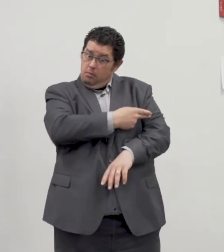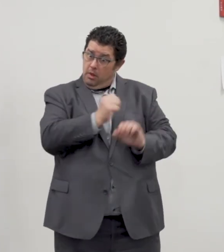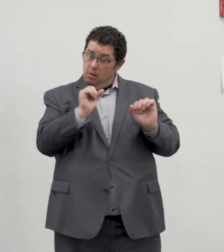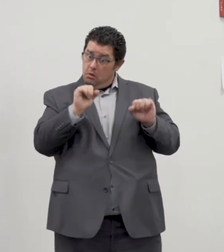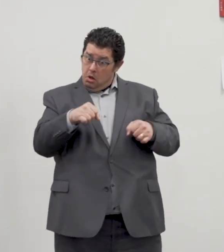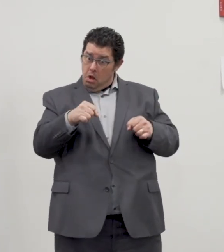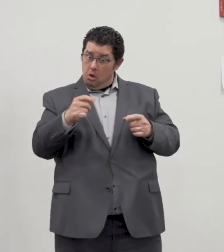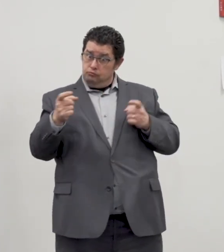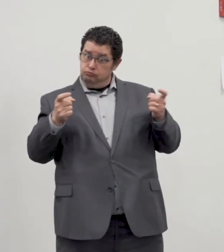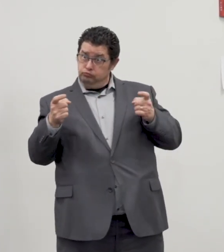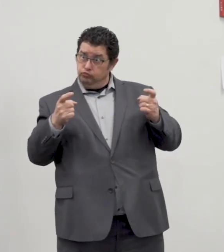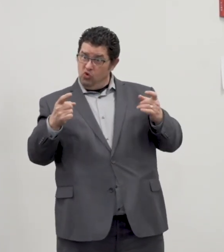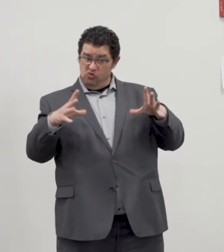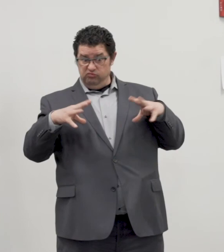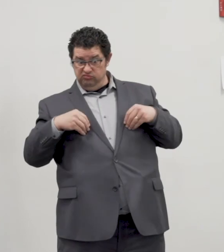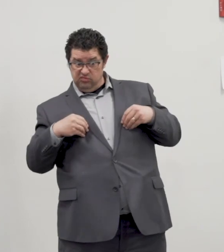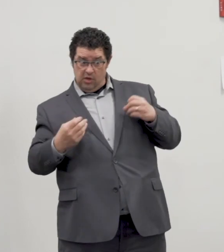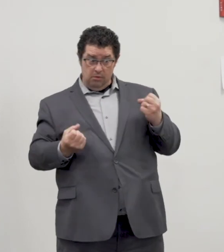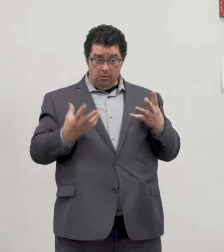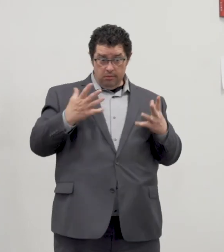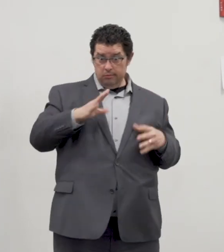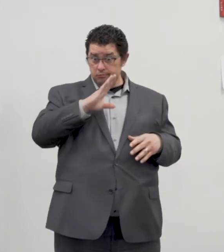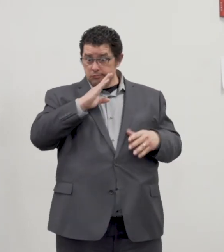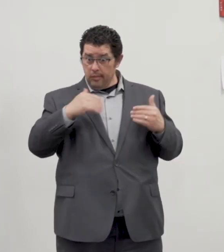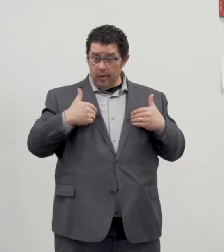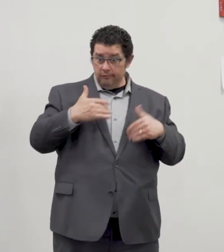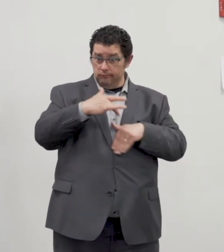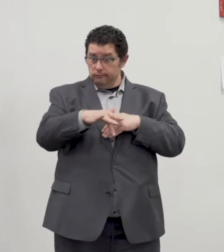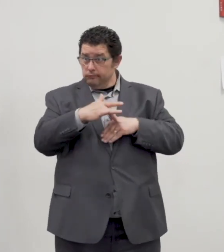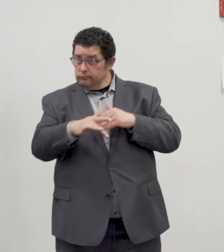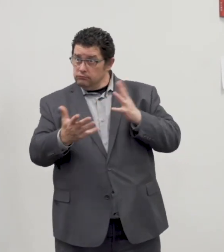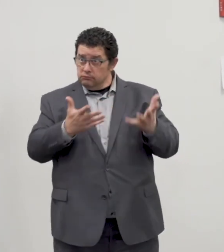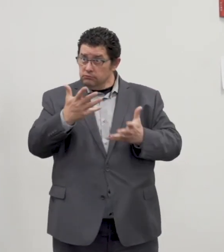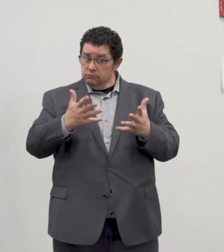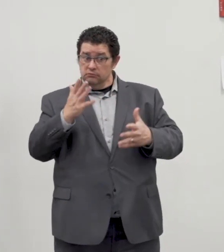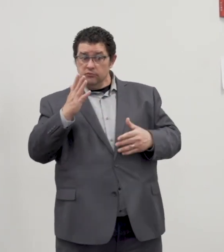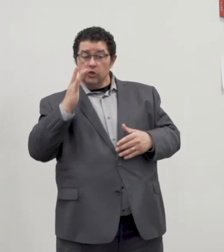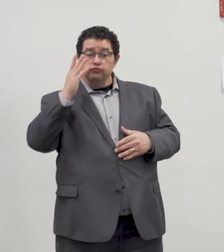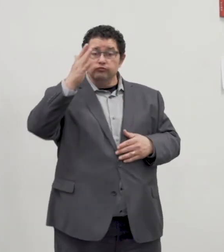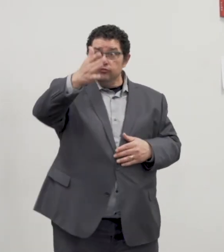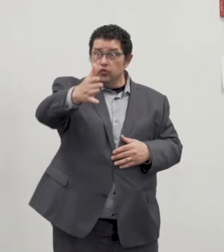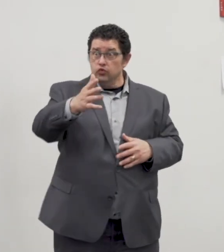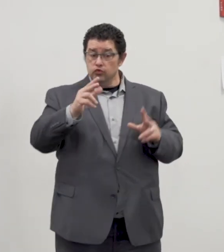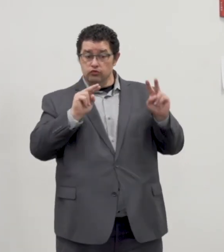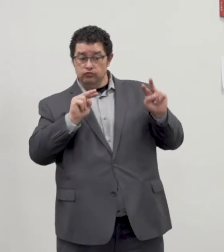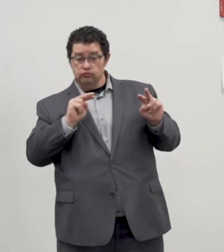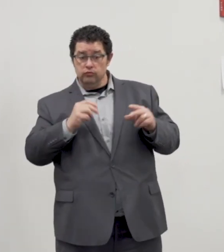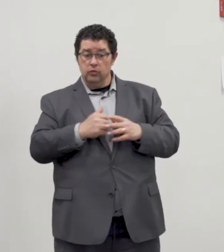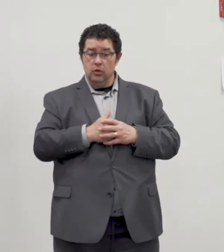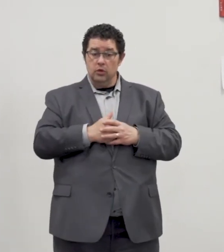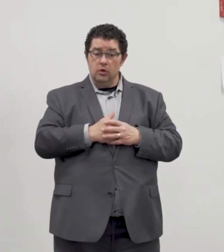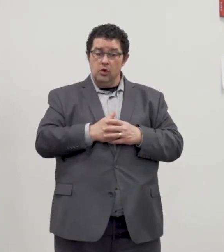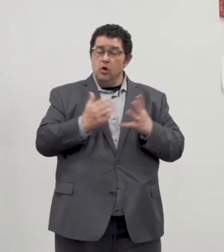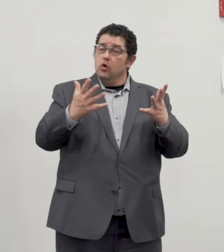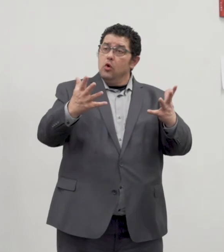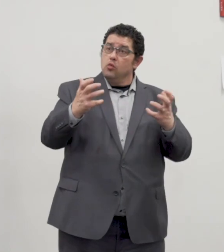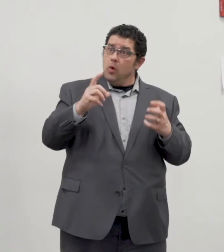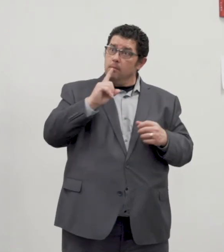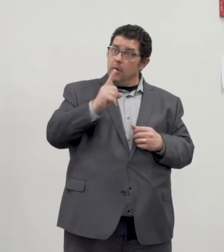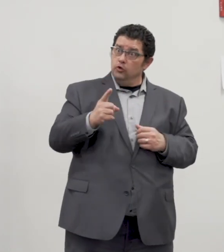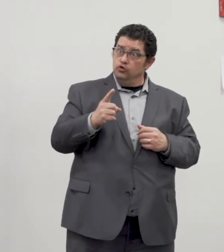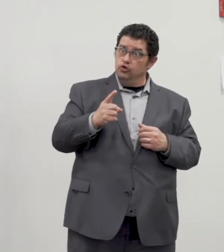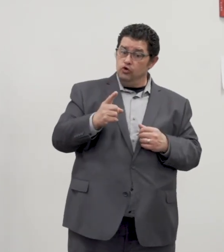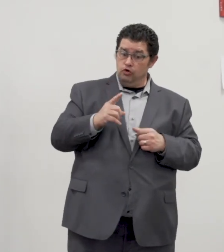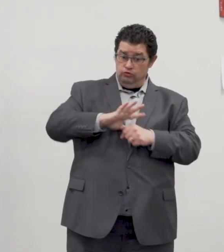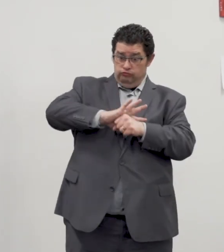handle it in what might come down the road. And we want to make sure that the presence of the virus in the community